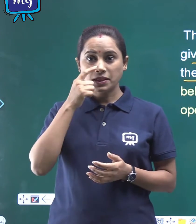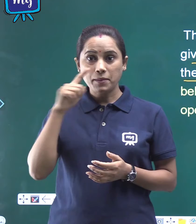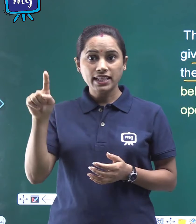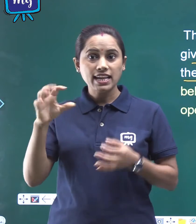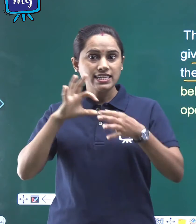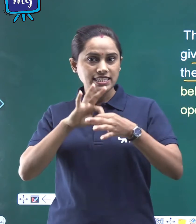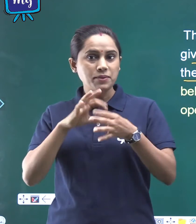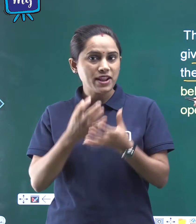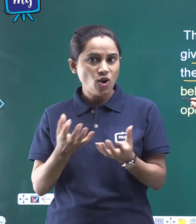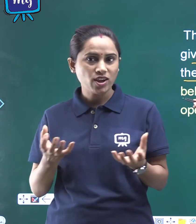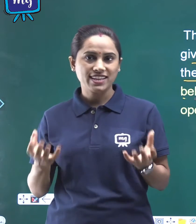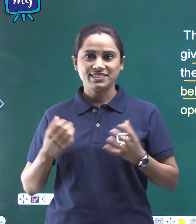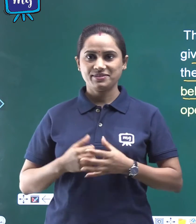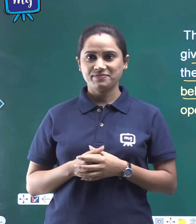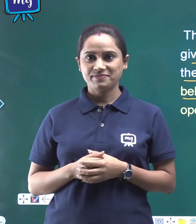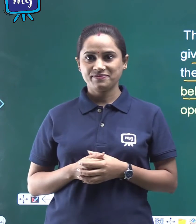mother's belongings.